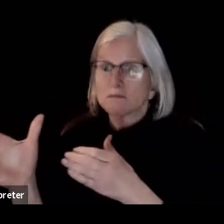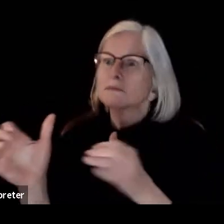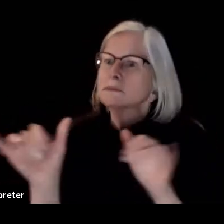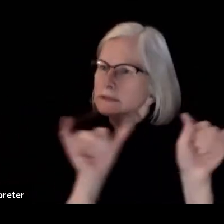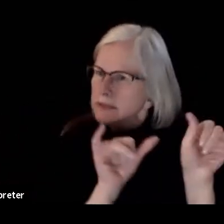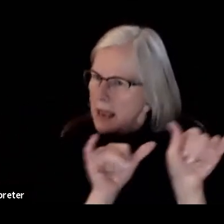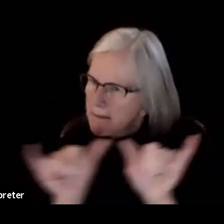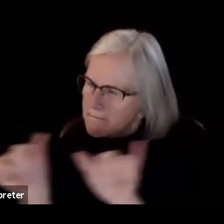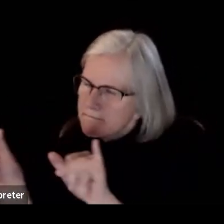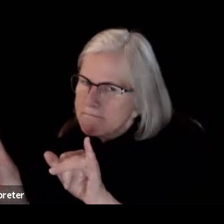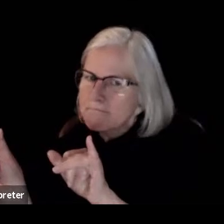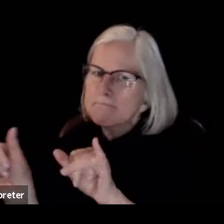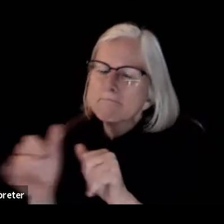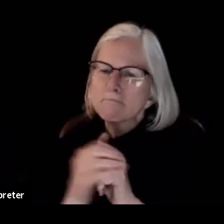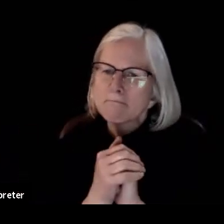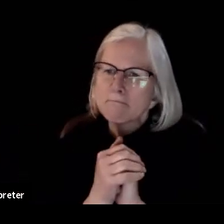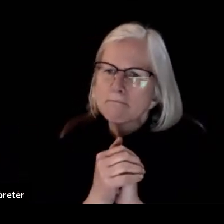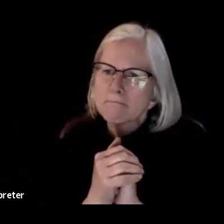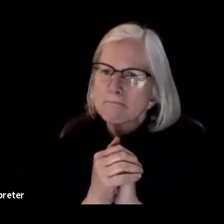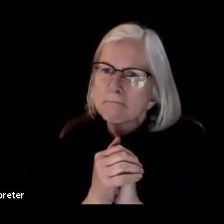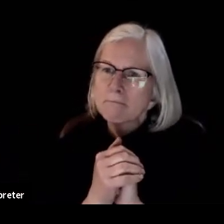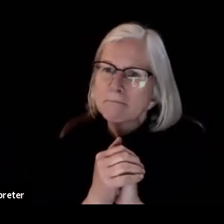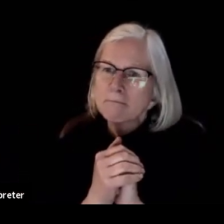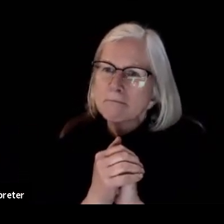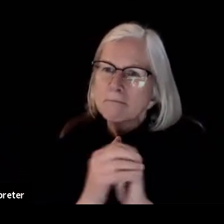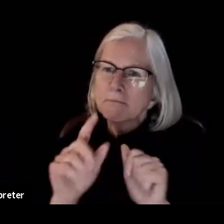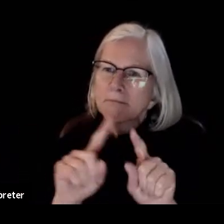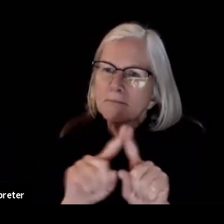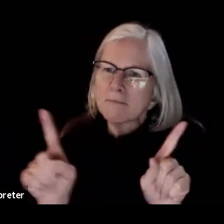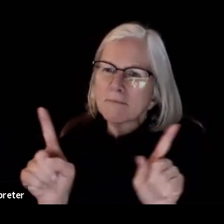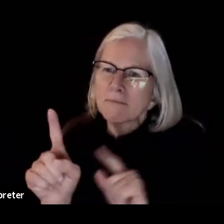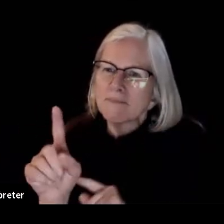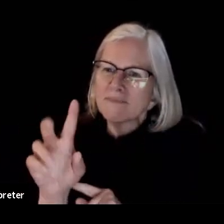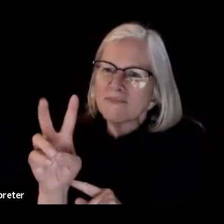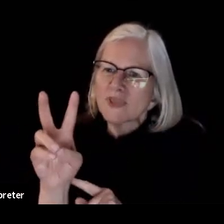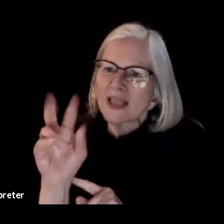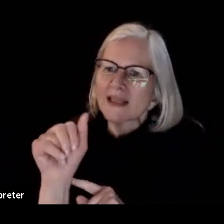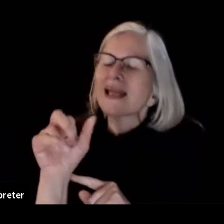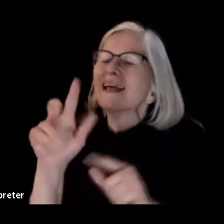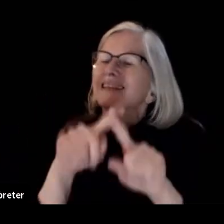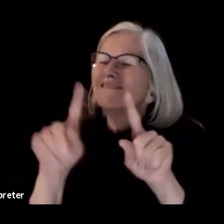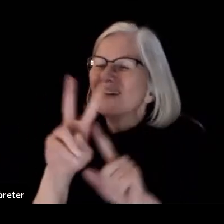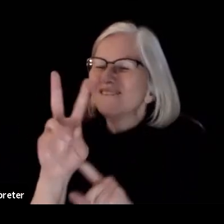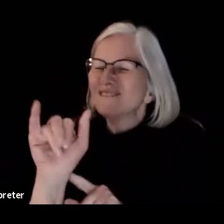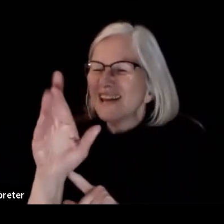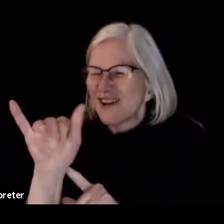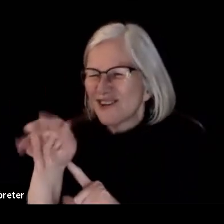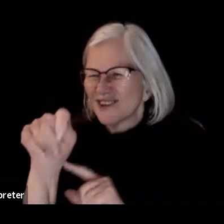various virus variants. So including the variant